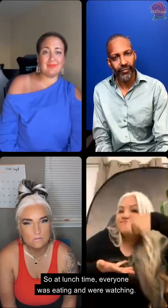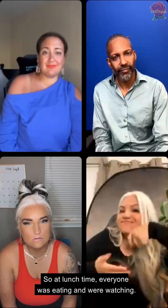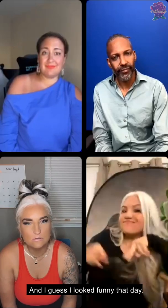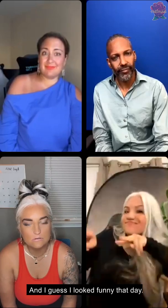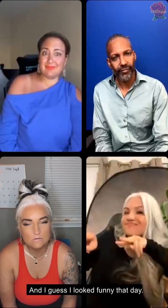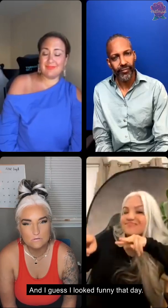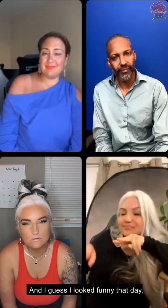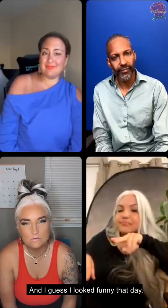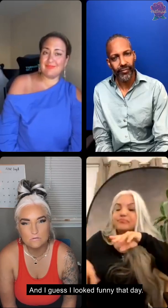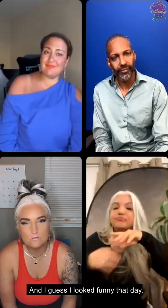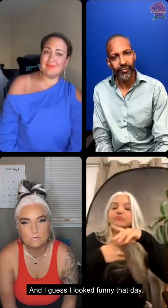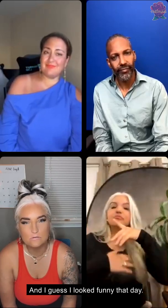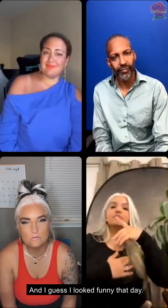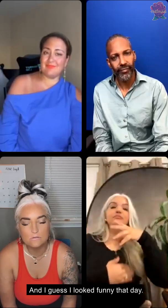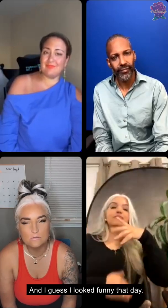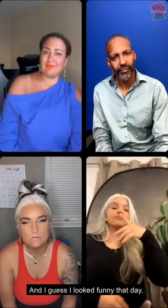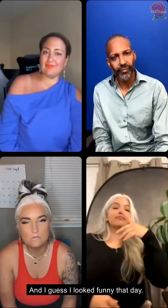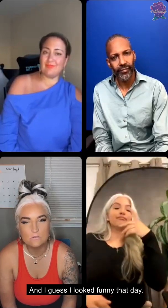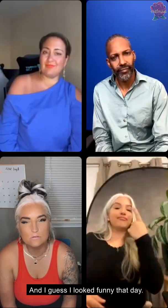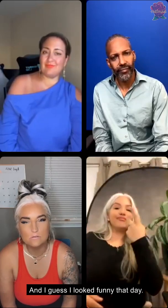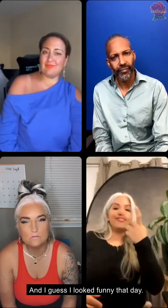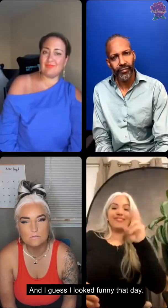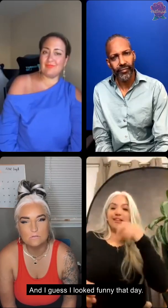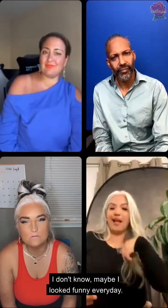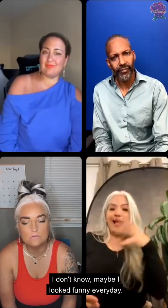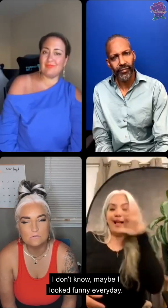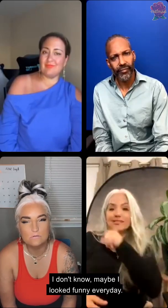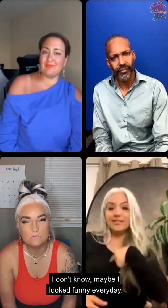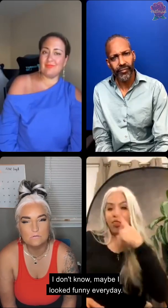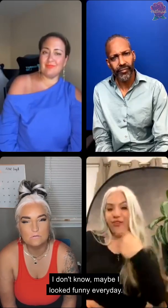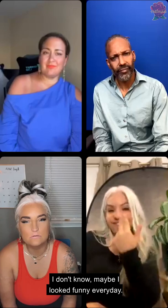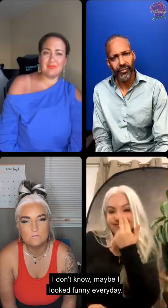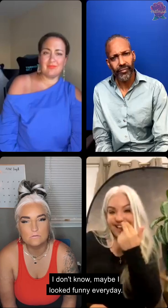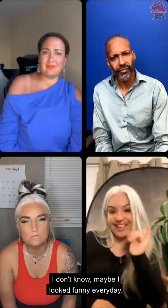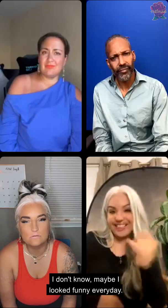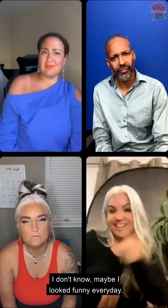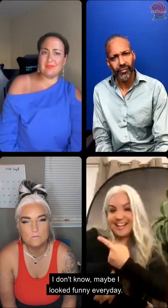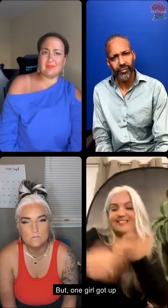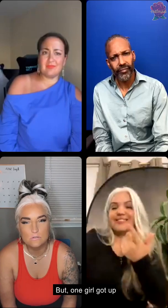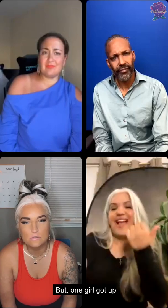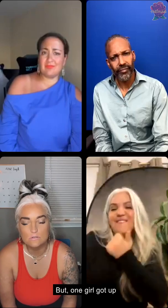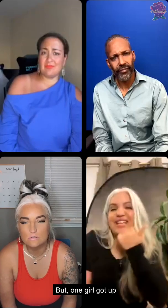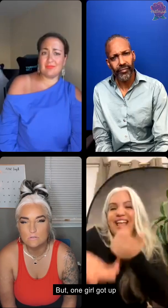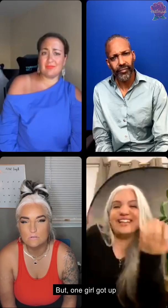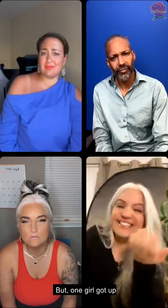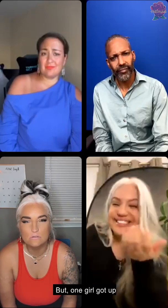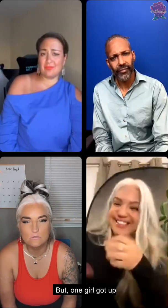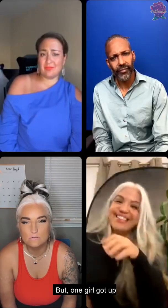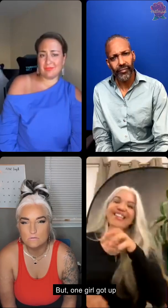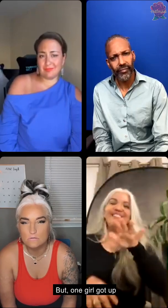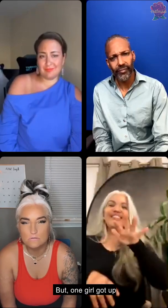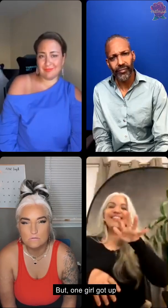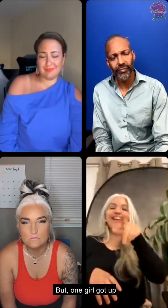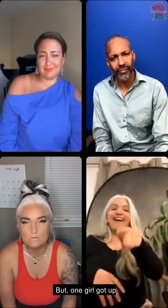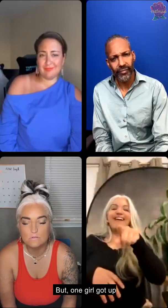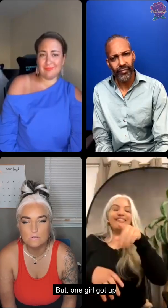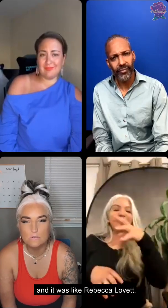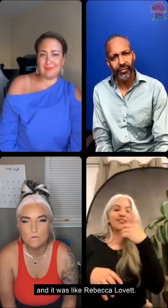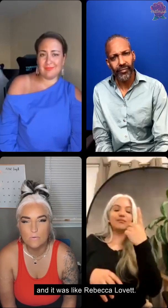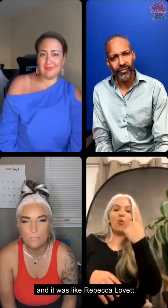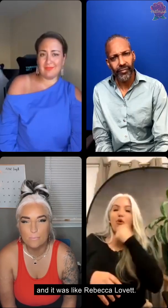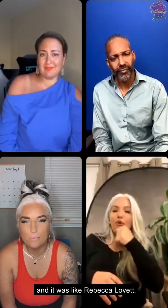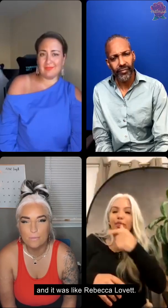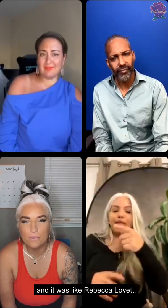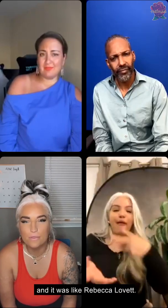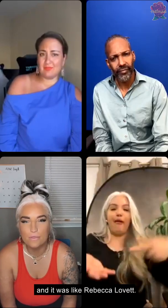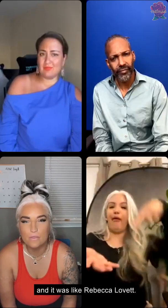and we were watching. And then I guess I looked funny that day. I don't know, every day. But